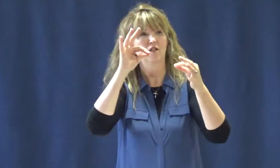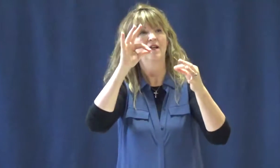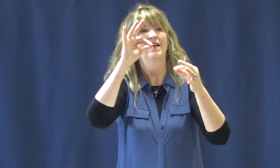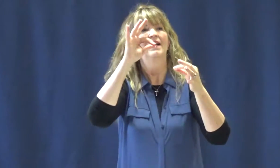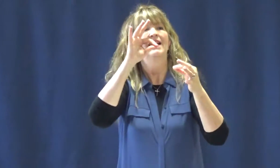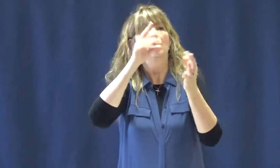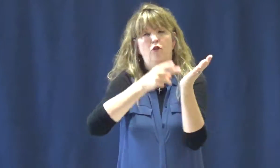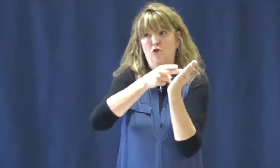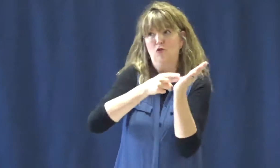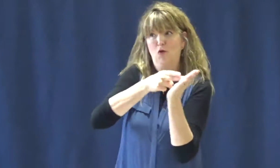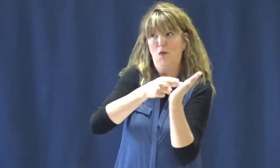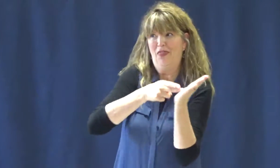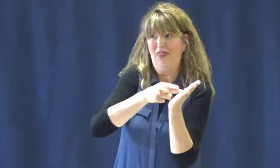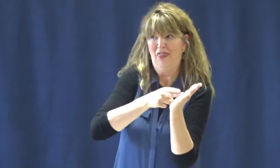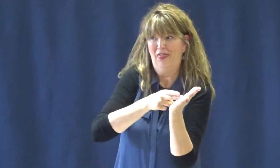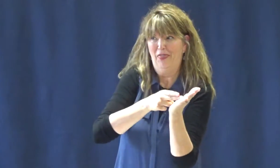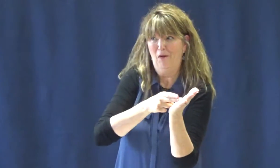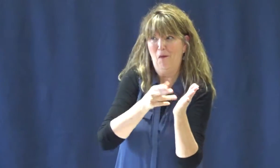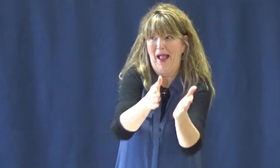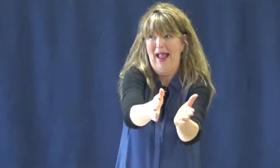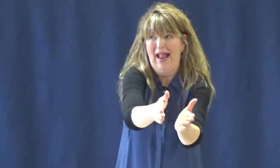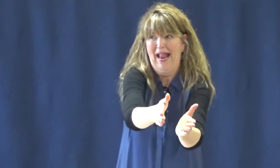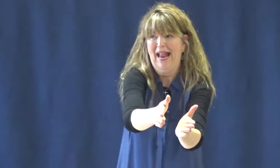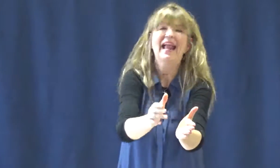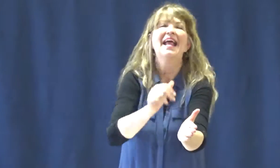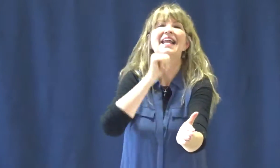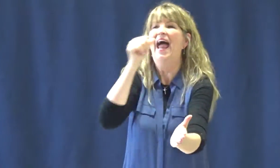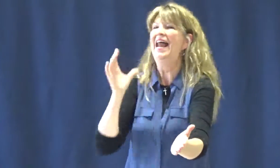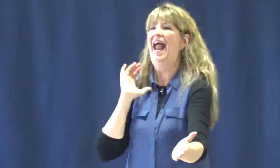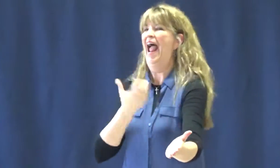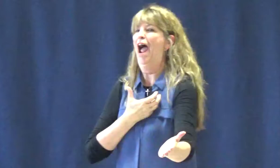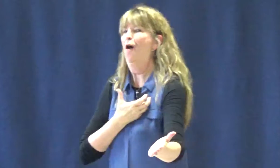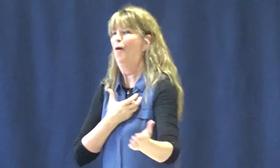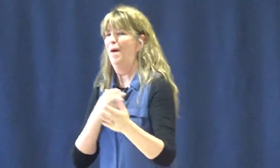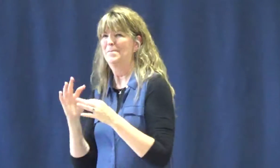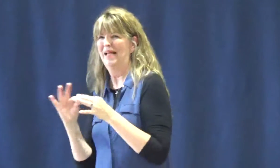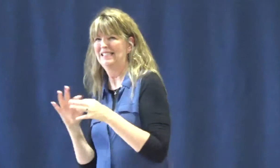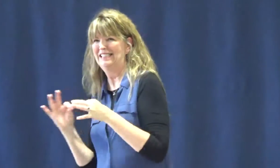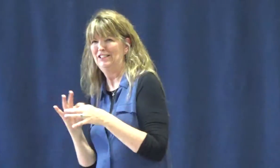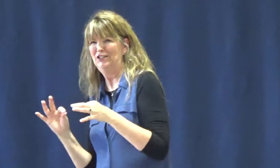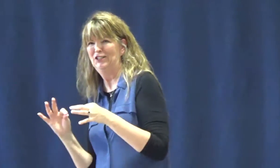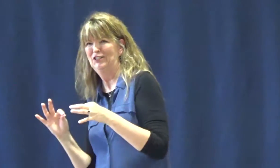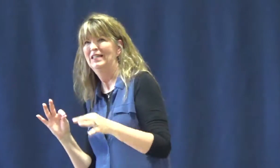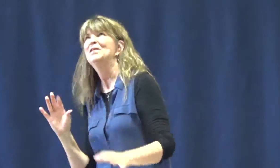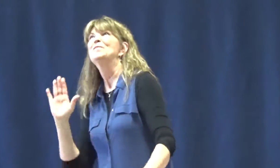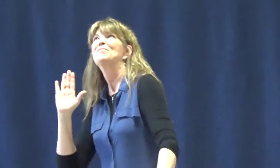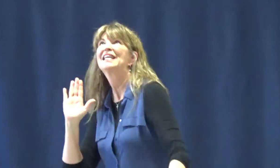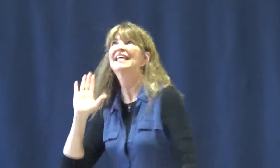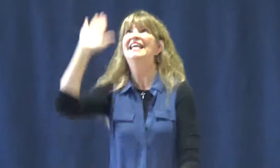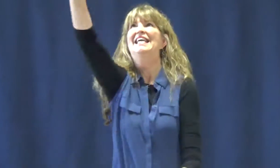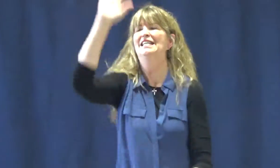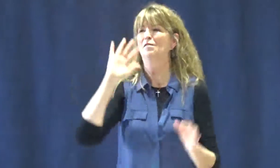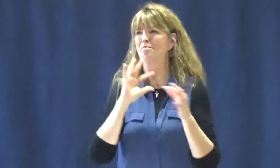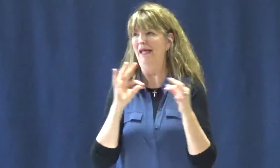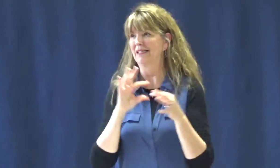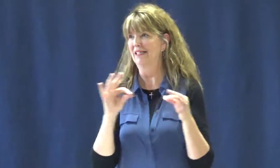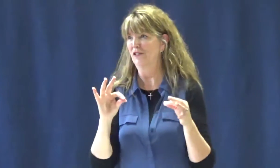to share the message, to share the truth? Not our way, not our message, but